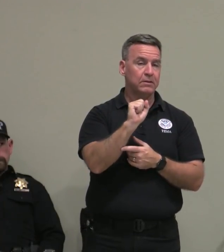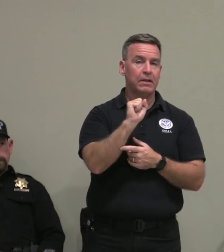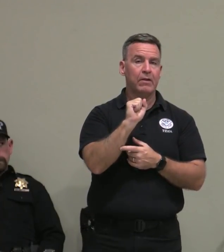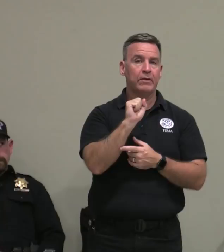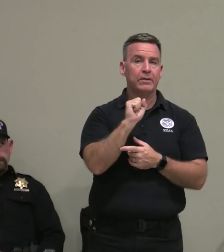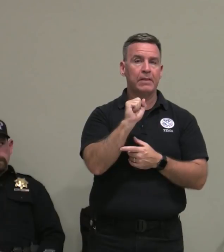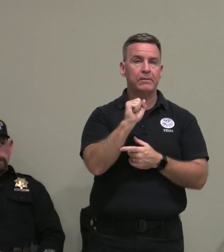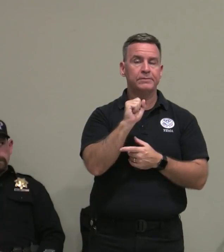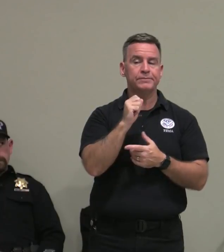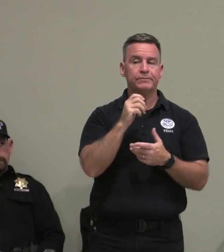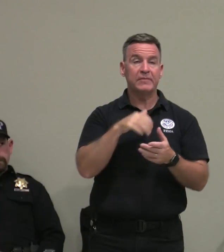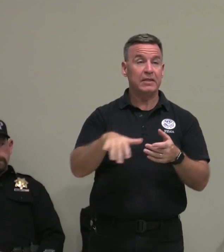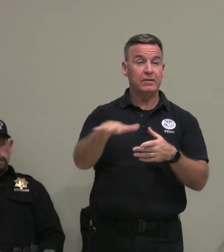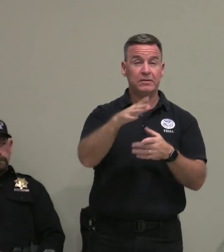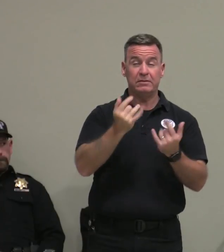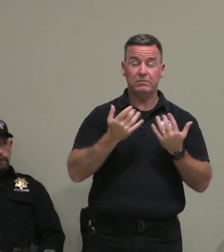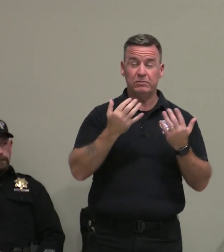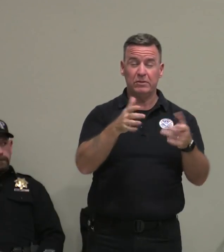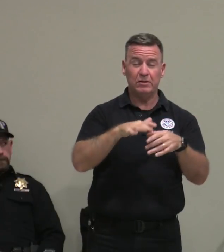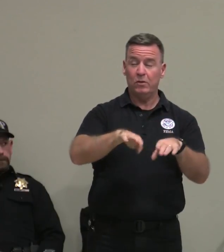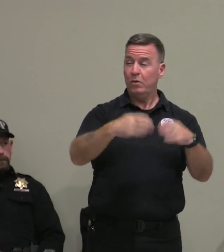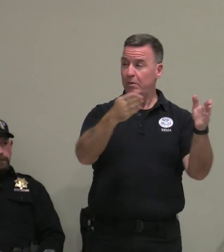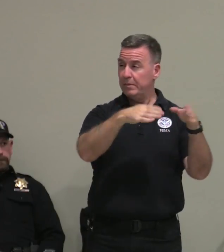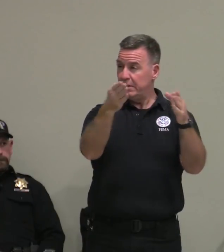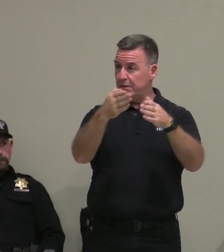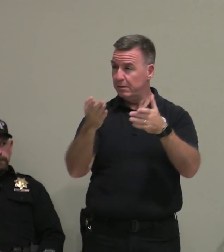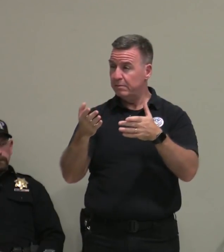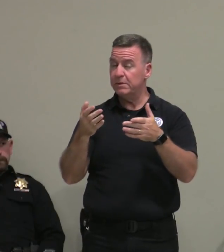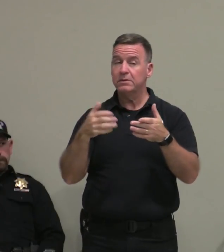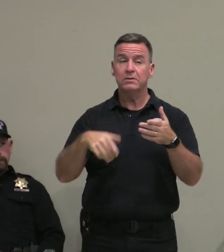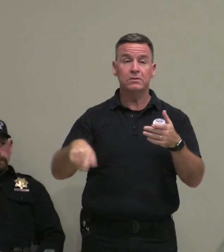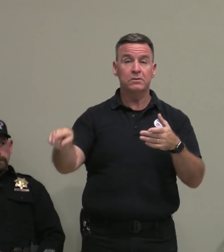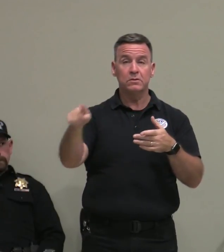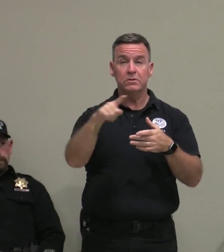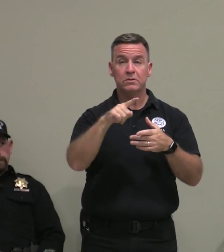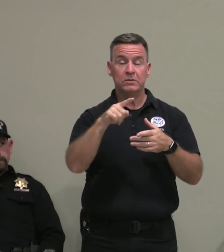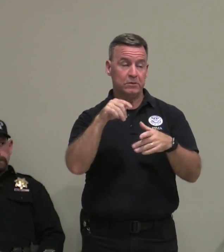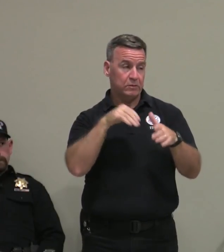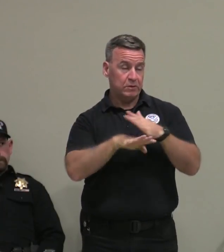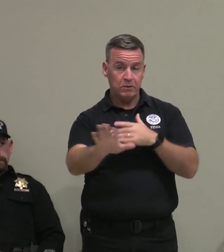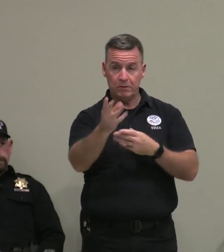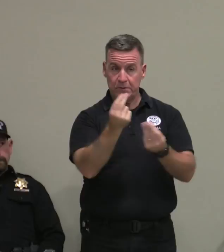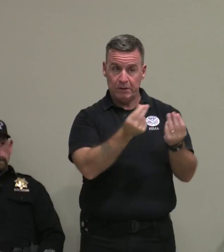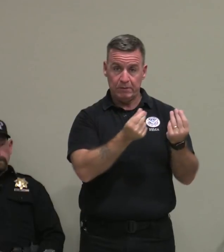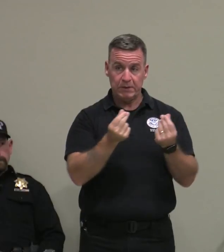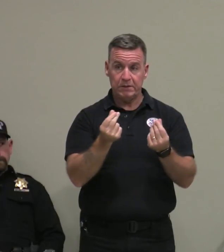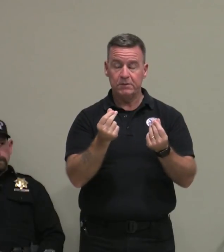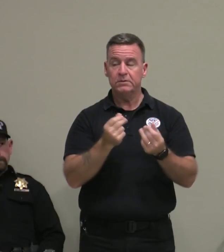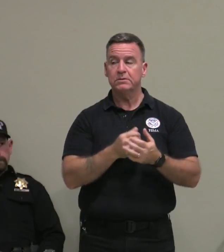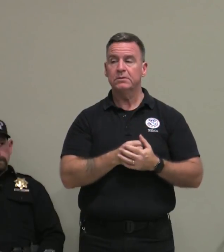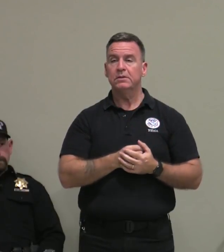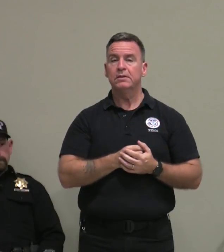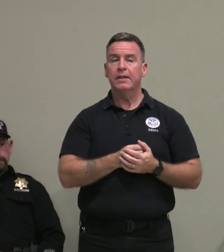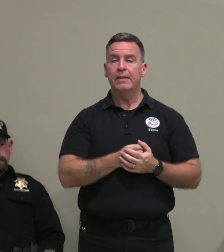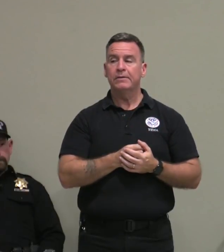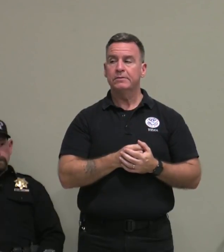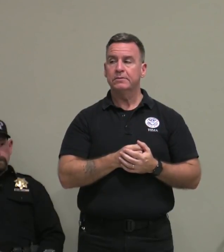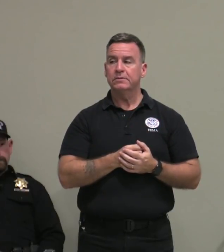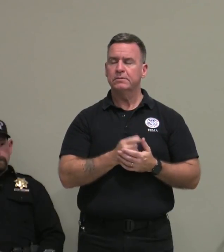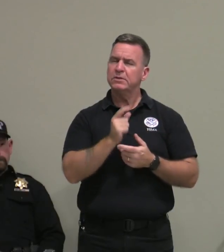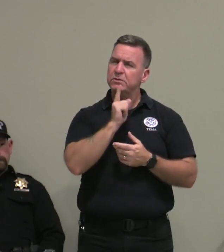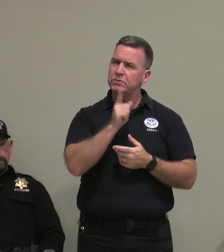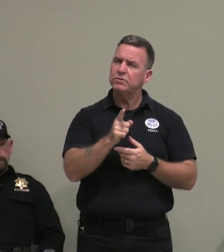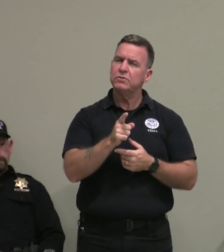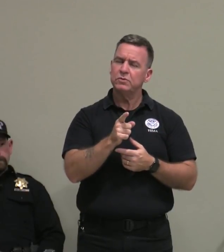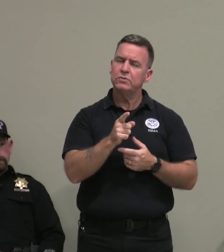As the areas affected by the fire are opened up and you have access to your properties, make sure